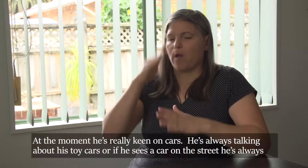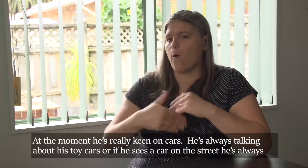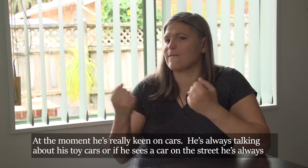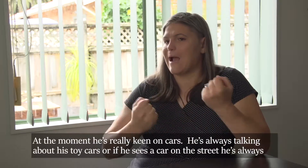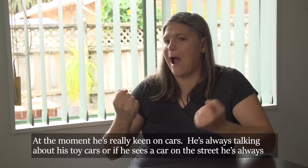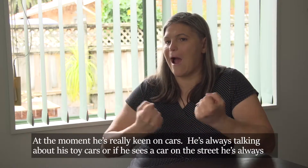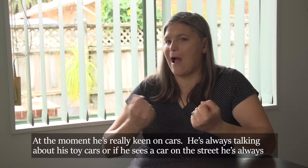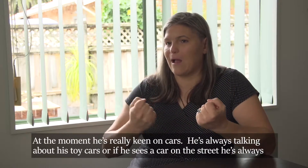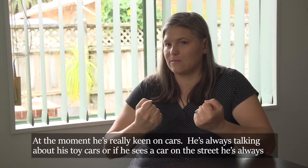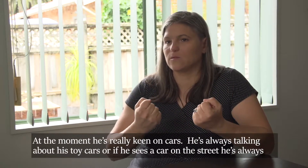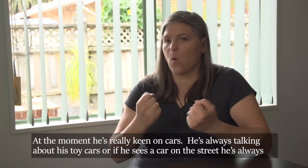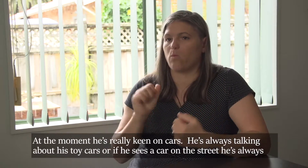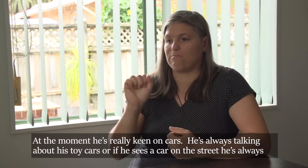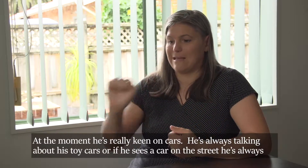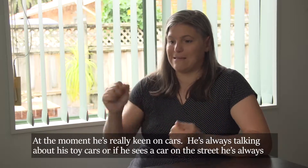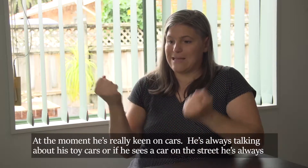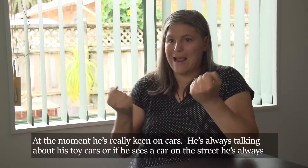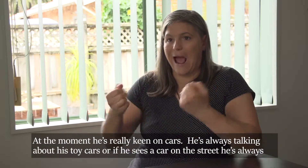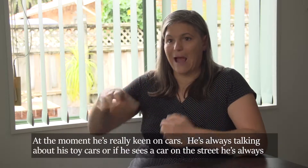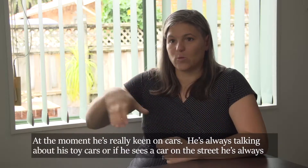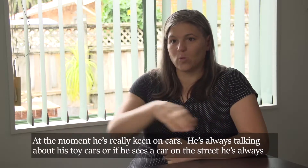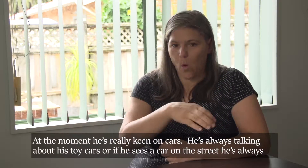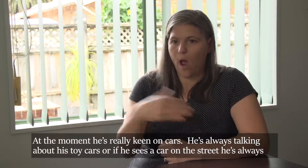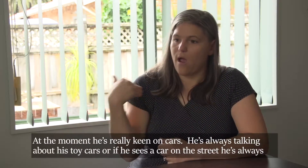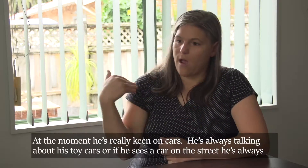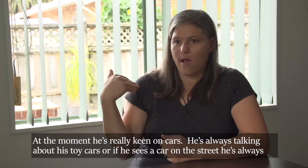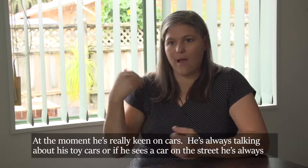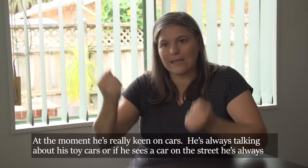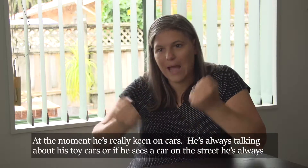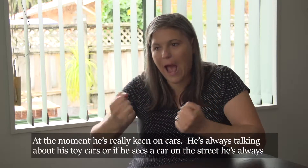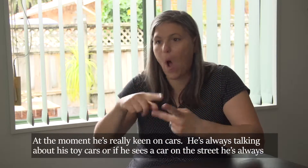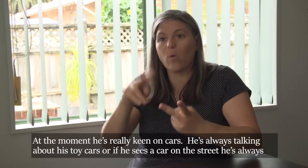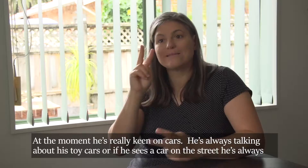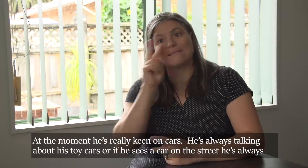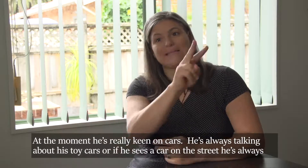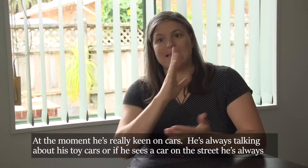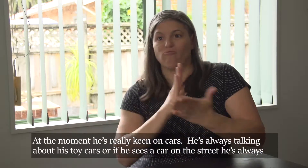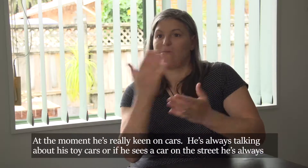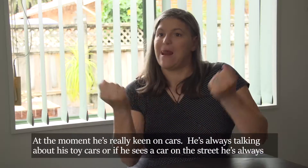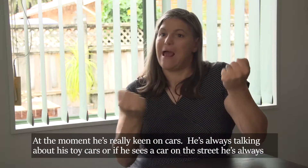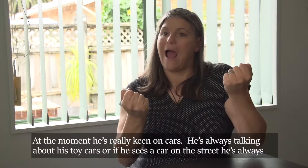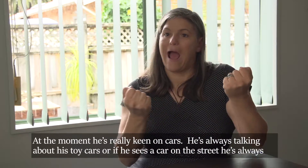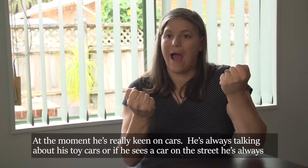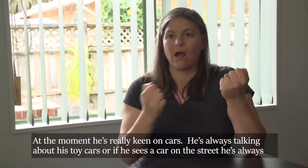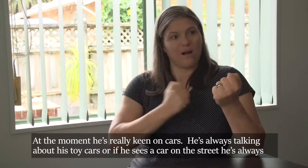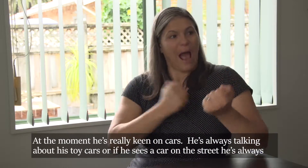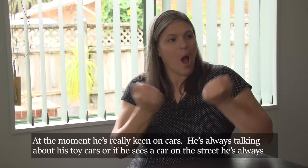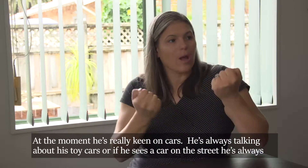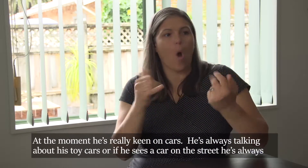At the moment, he's really keen on cars. He's always talking about his toy cars, or if he sees a car